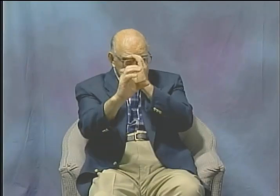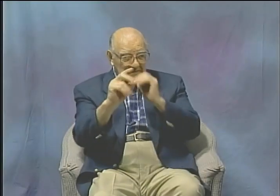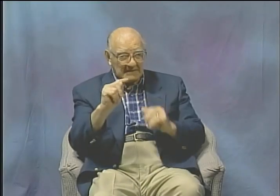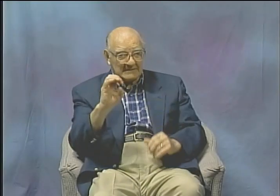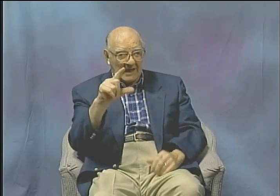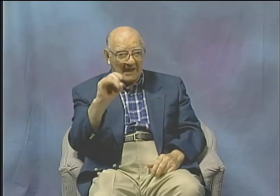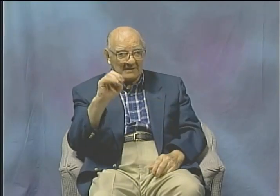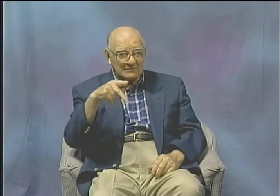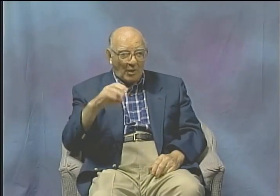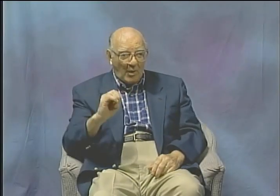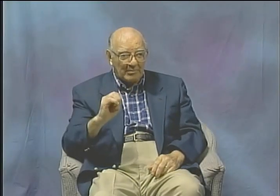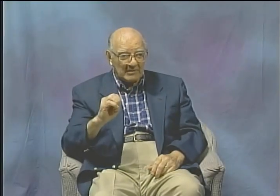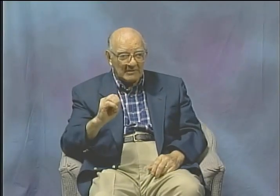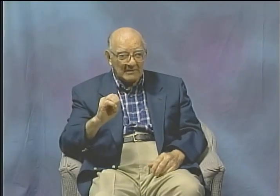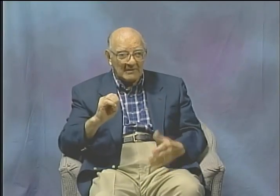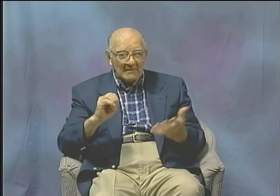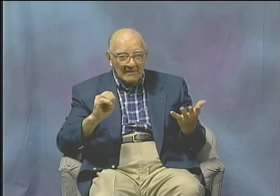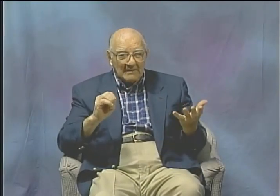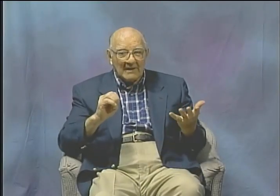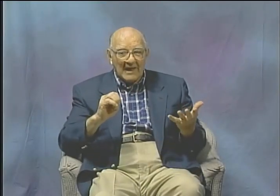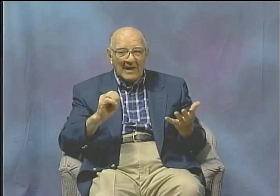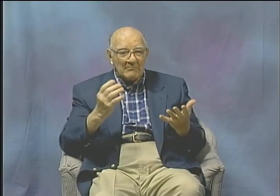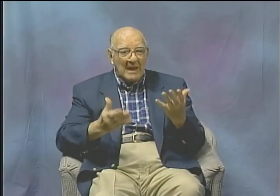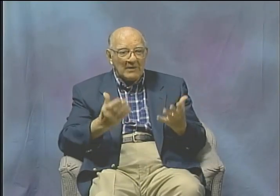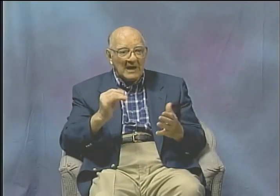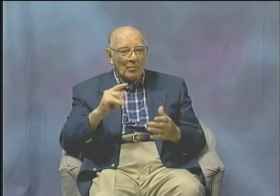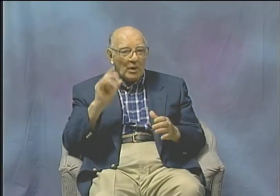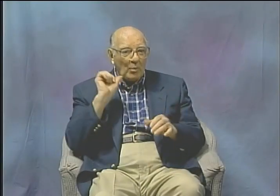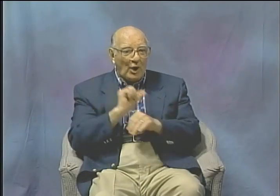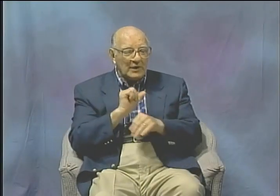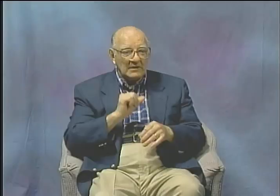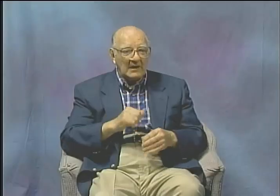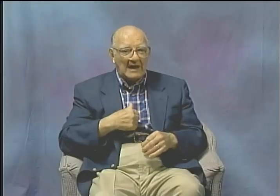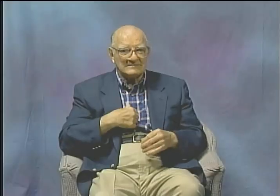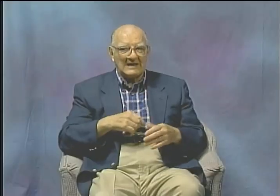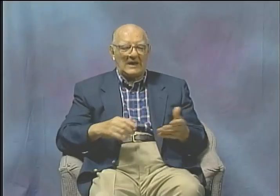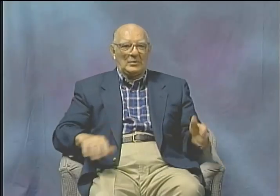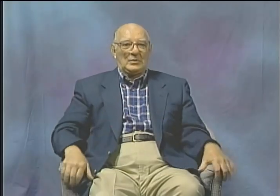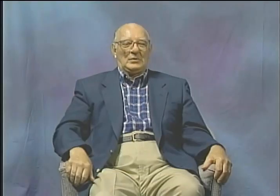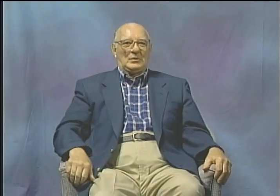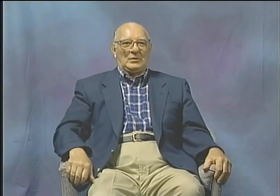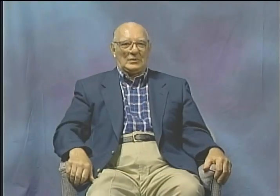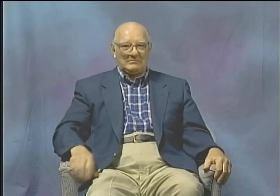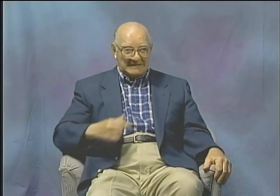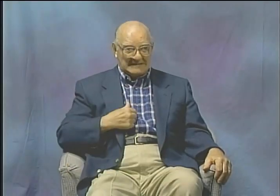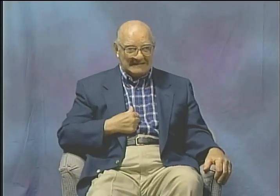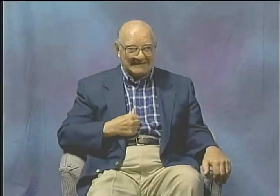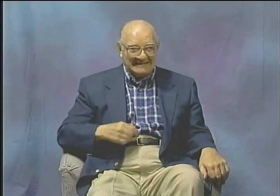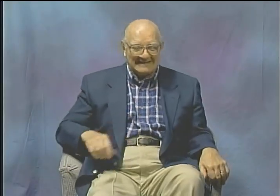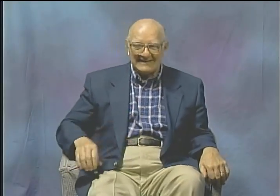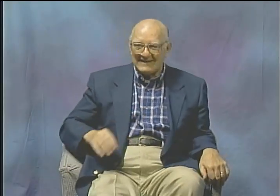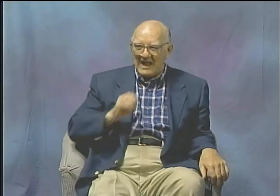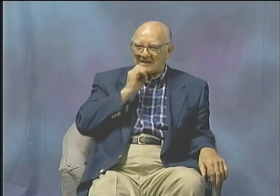a telescope. And maybe it will work. I said, me, I